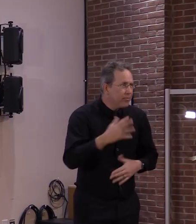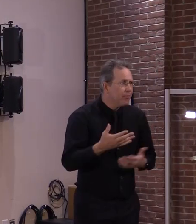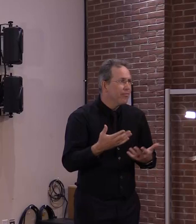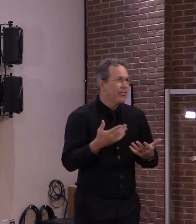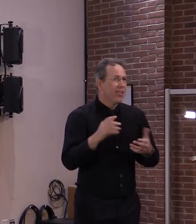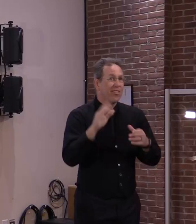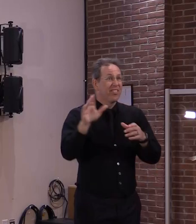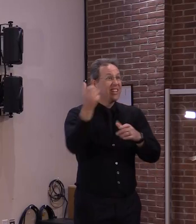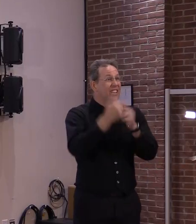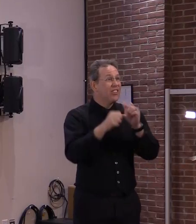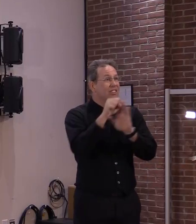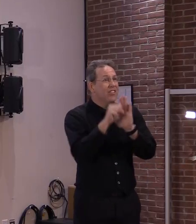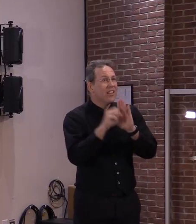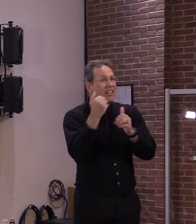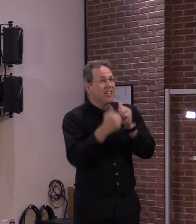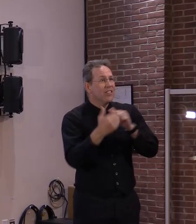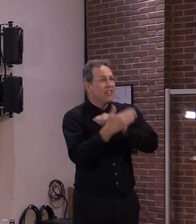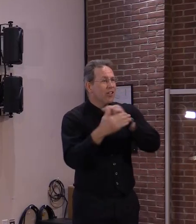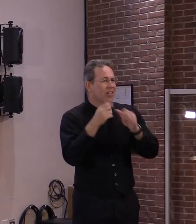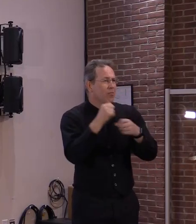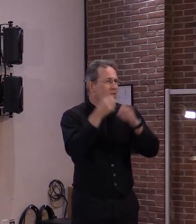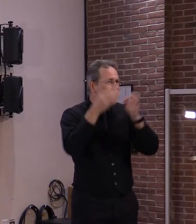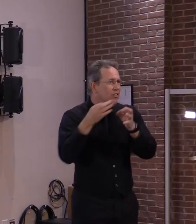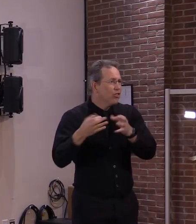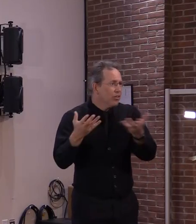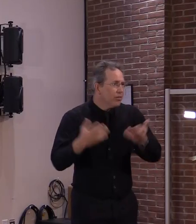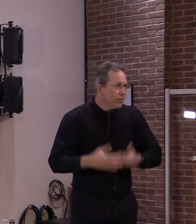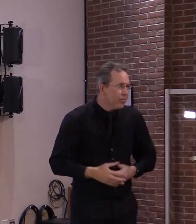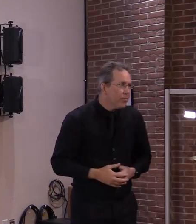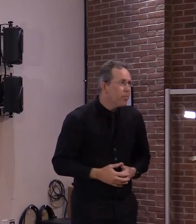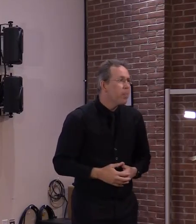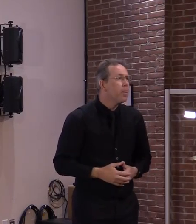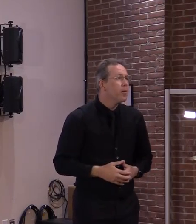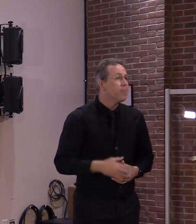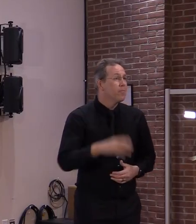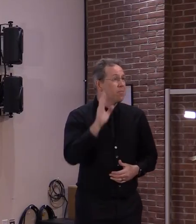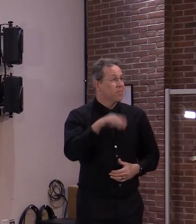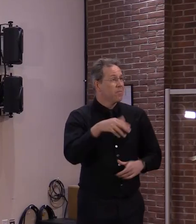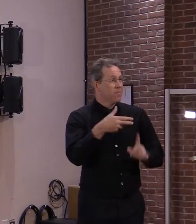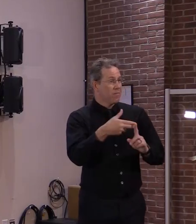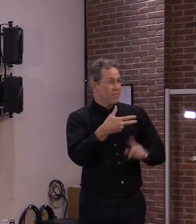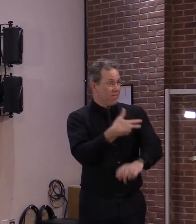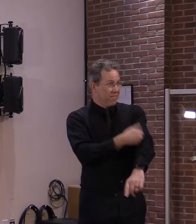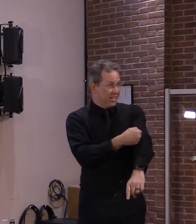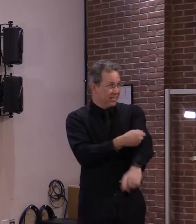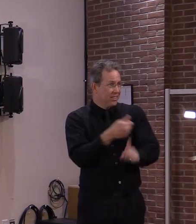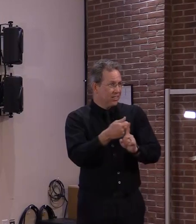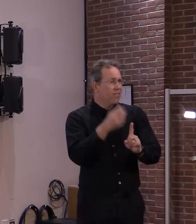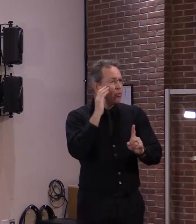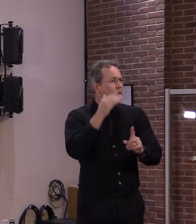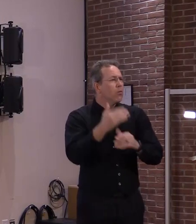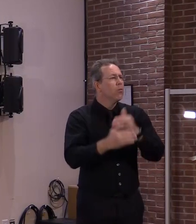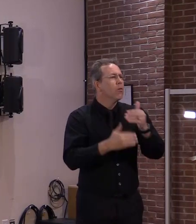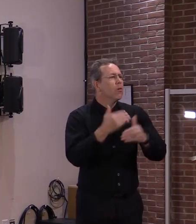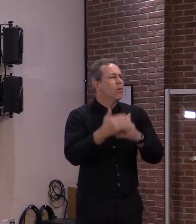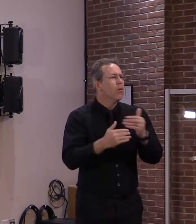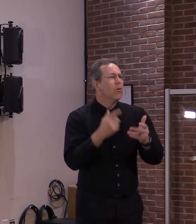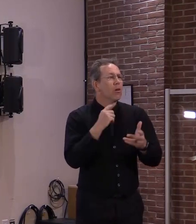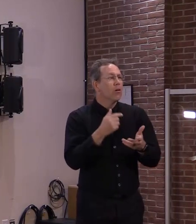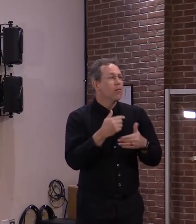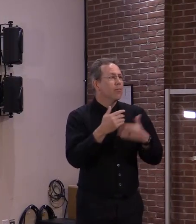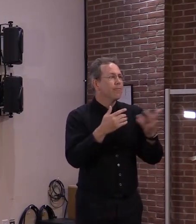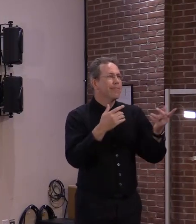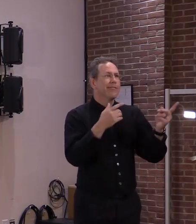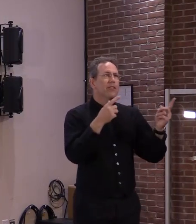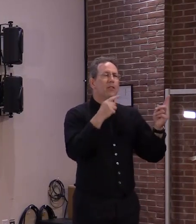know that these vaccines are going to be receiving true approval, not just emergency use authorization, you know, in